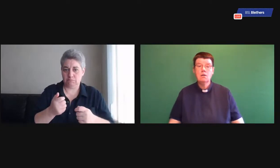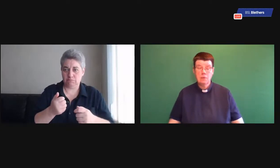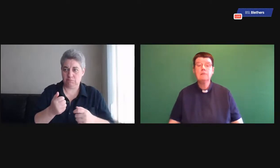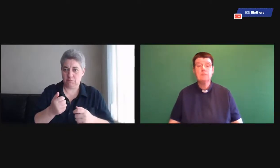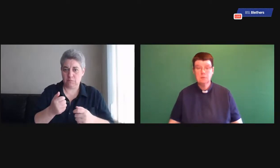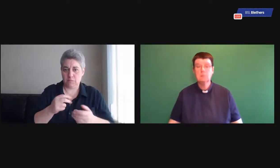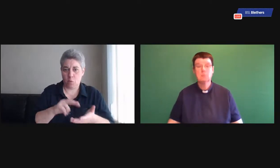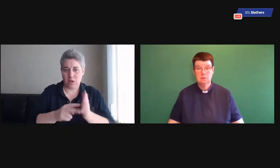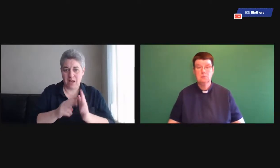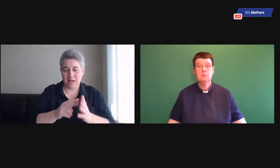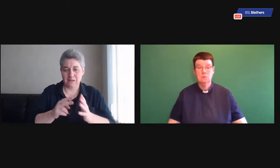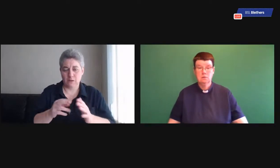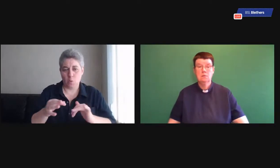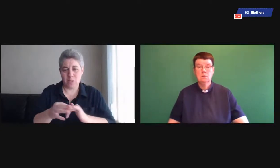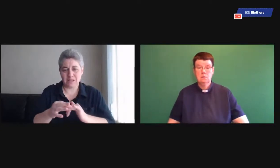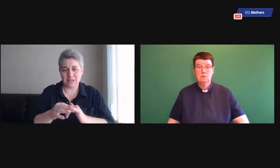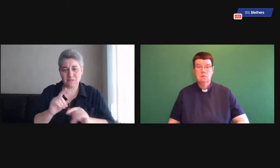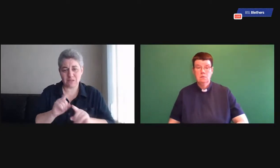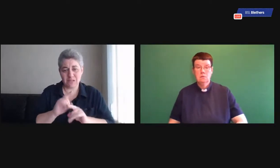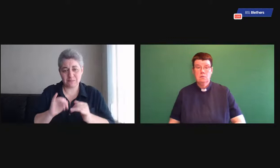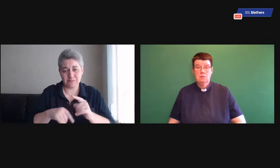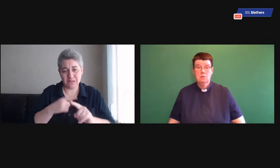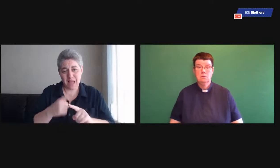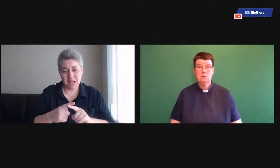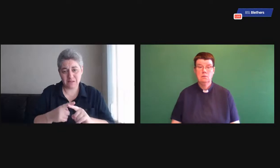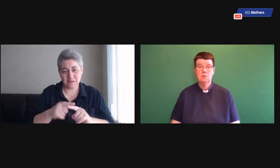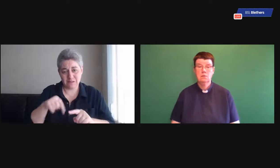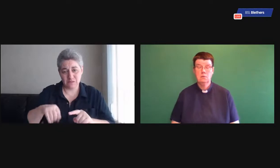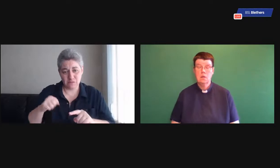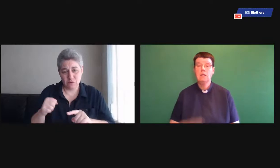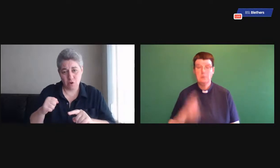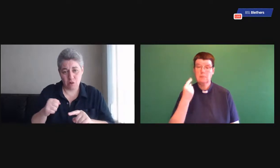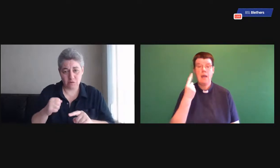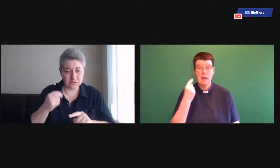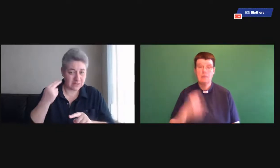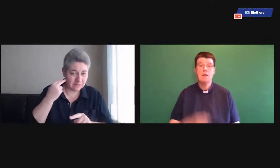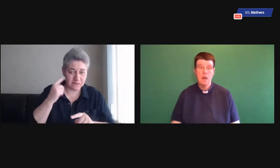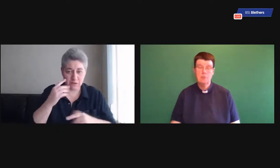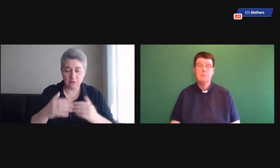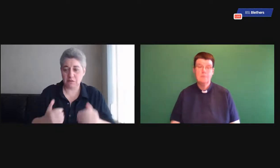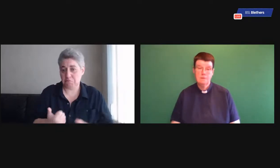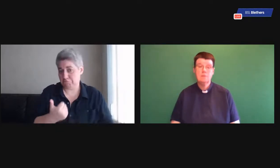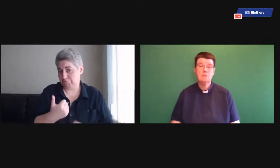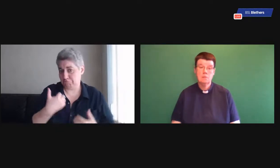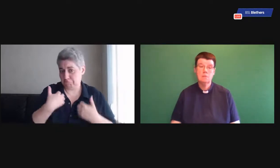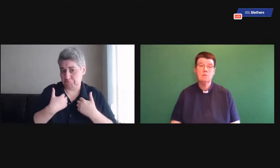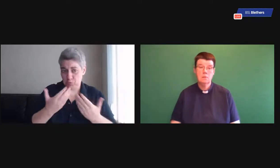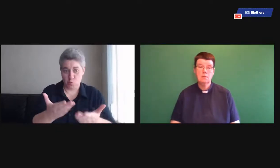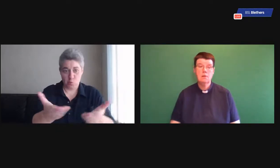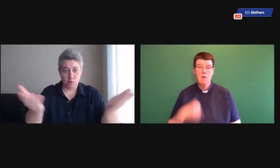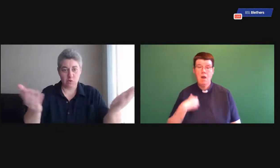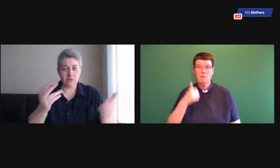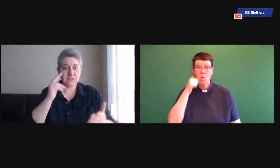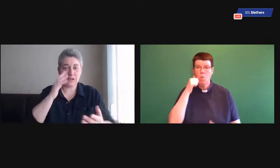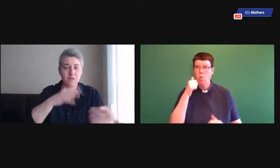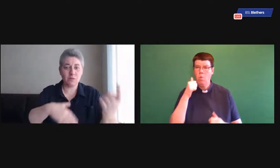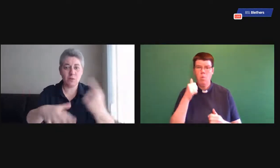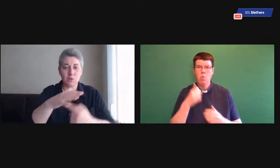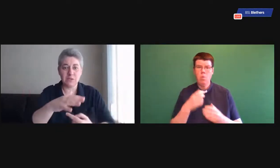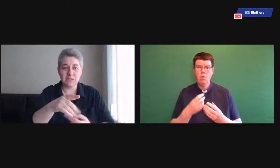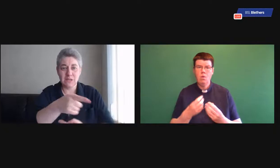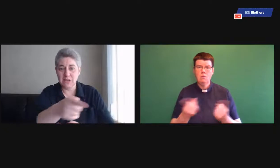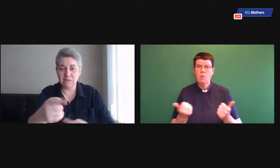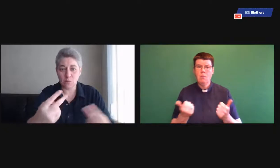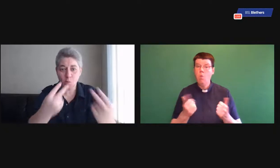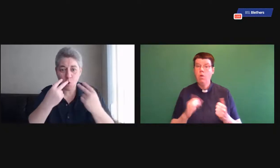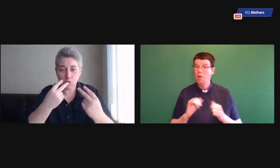hear, hopefully, for the positive, your name would be in the register. It means that if there's any same-sex marriages in Scotland, you can officiate them.